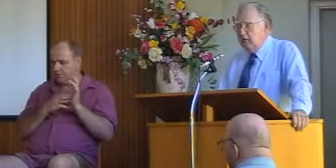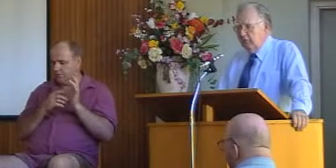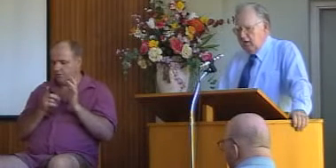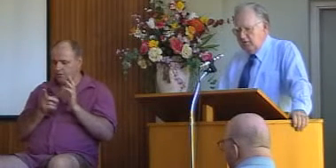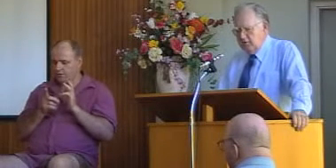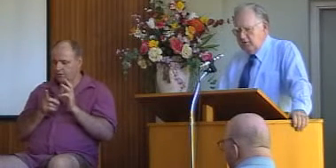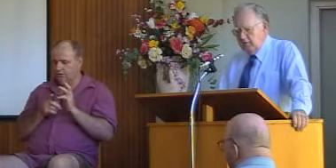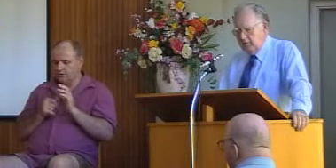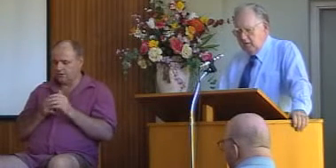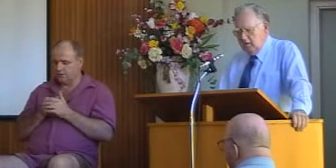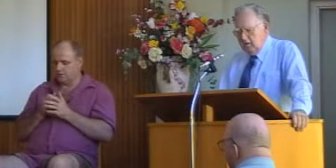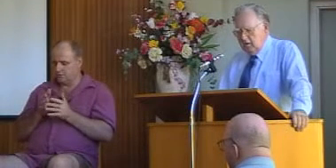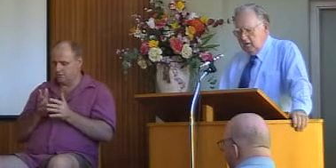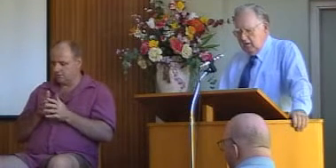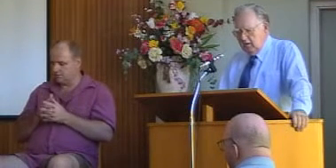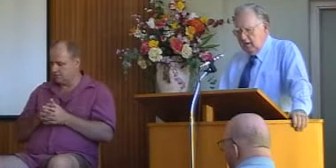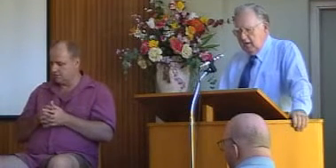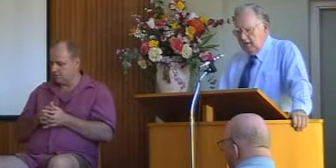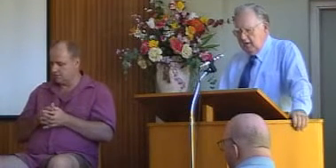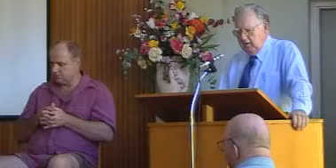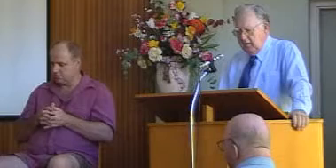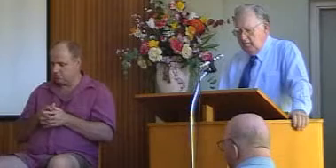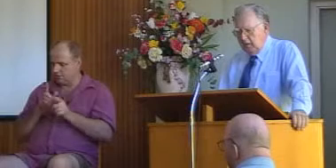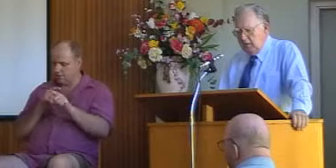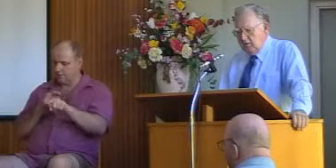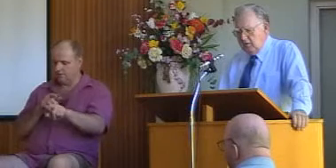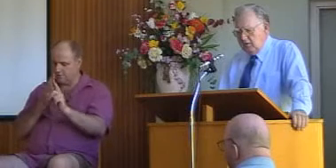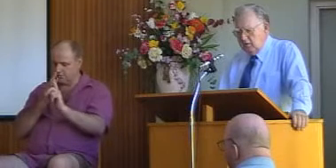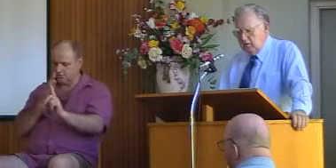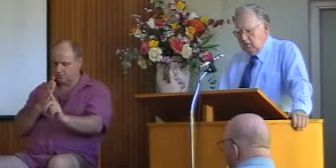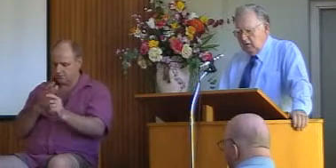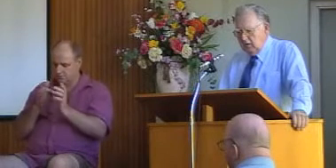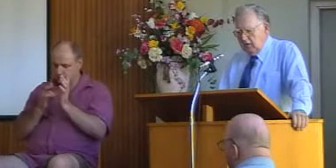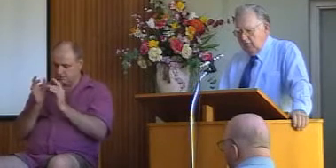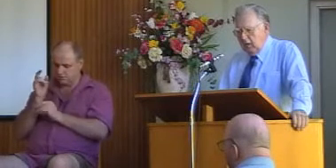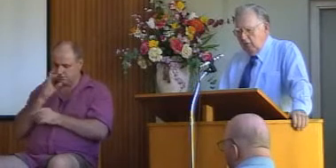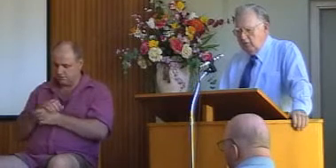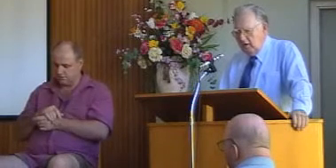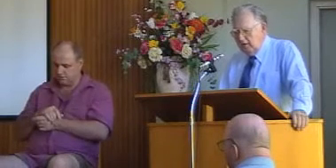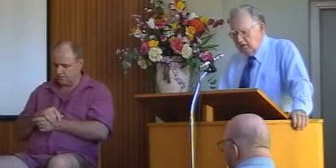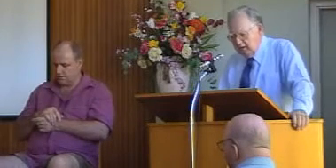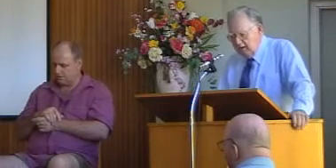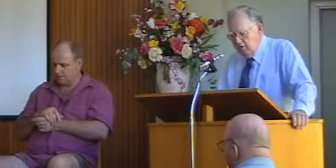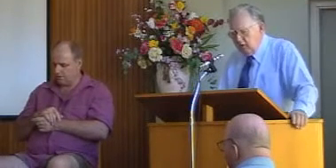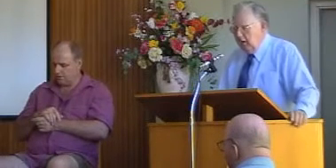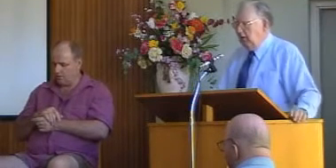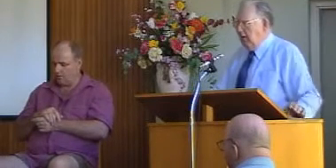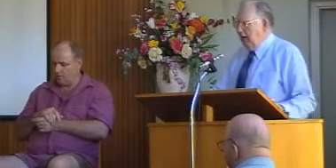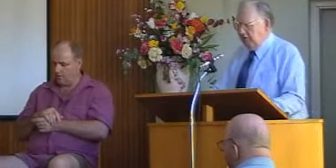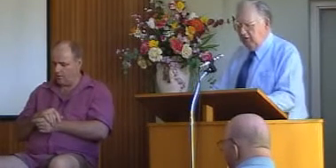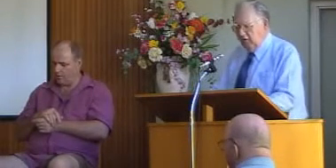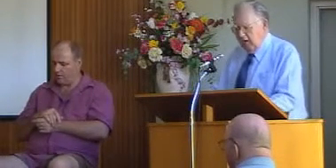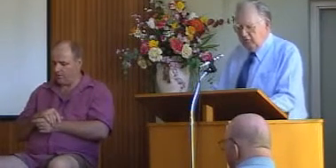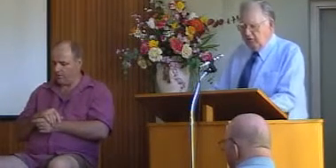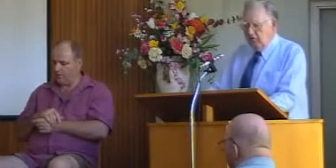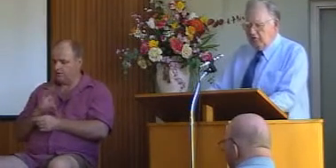are His followers. And it means a follower is one that goes